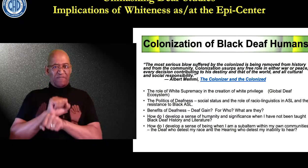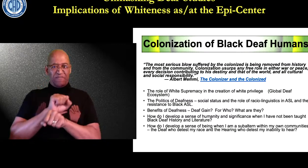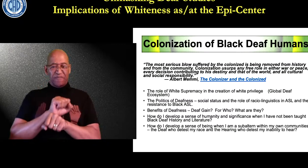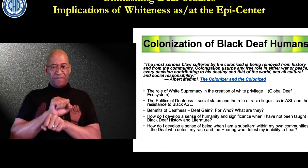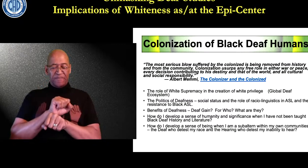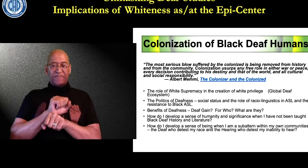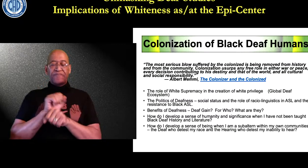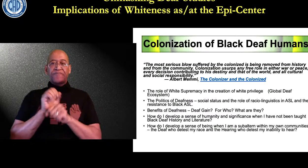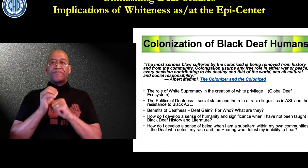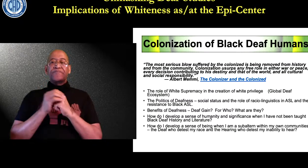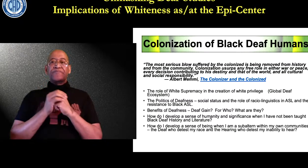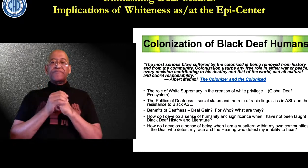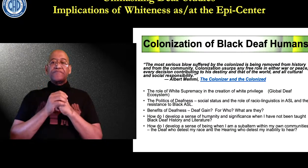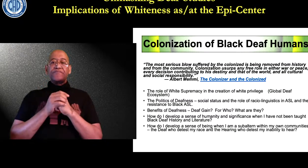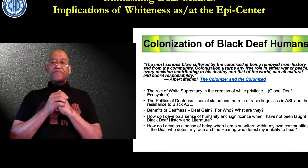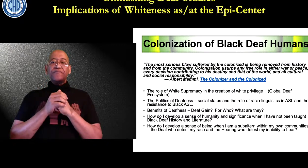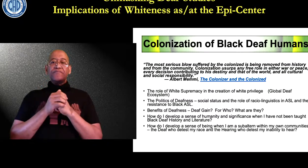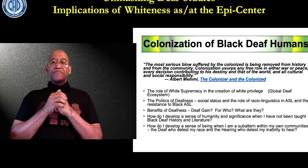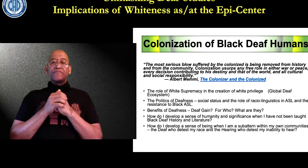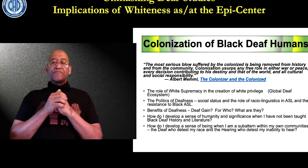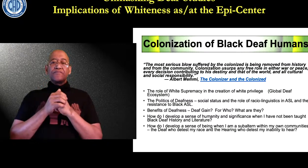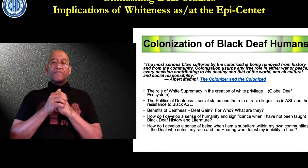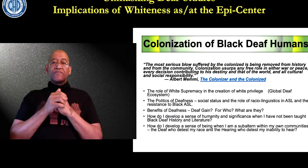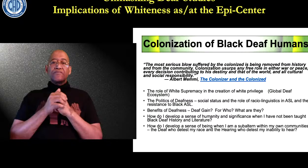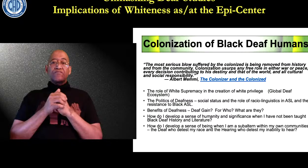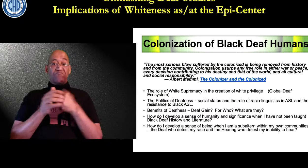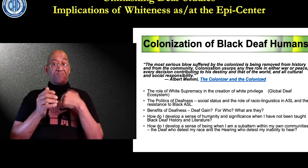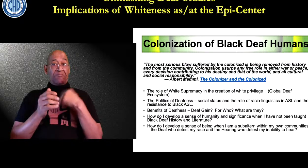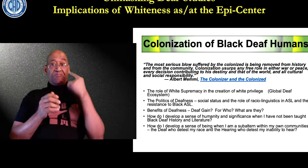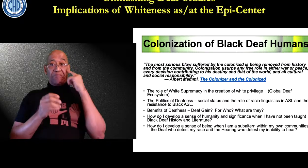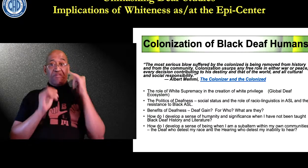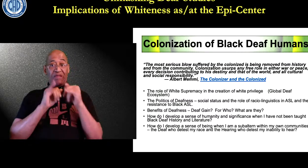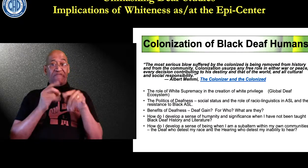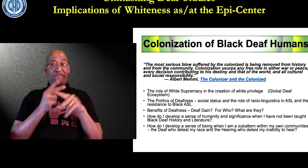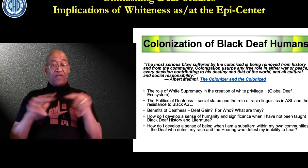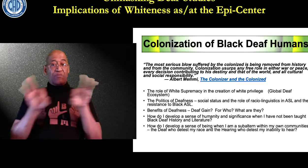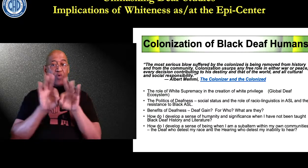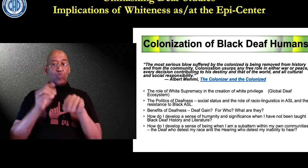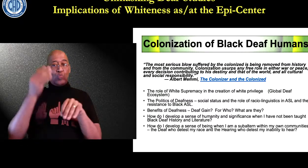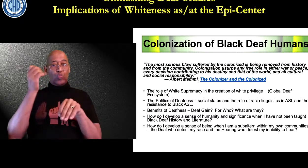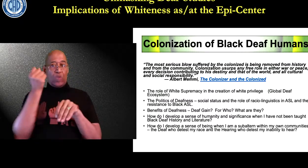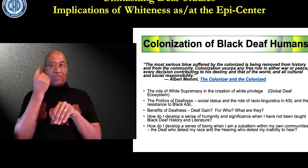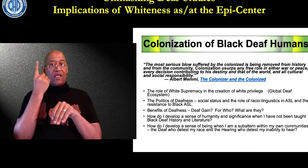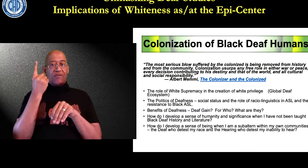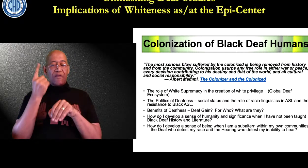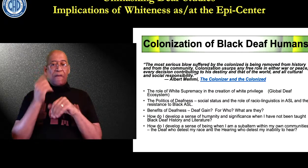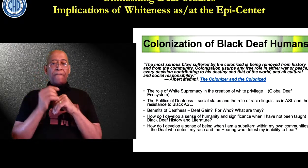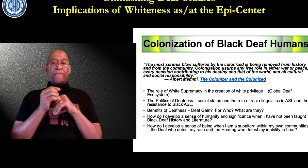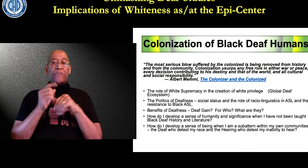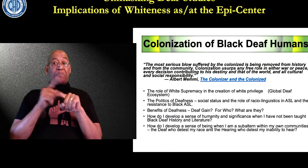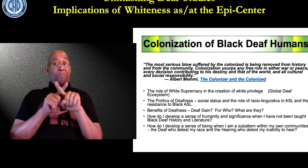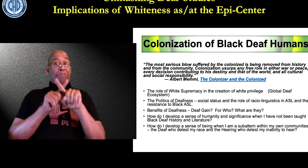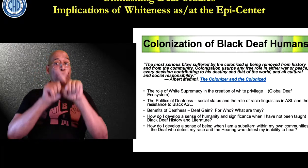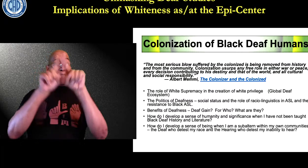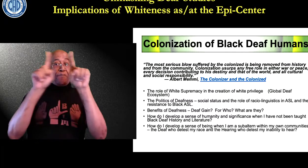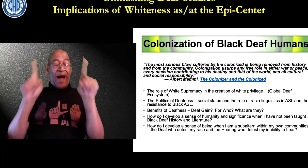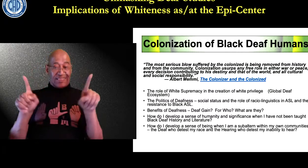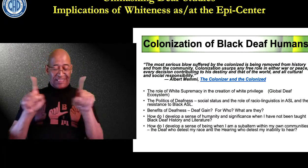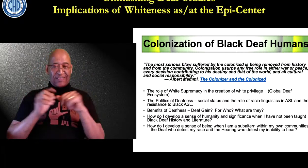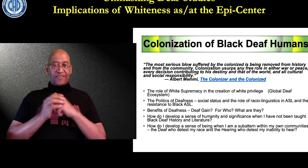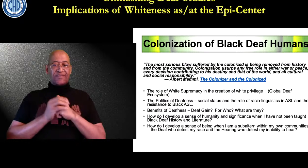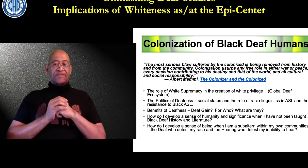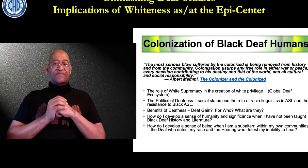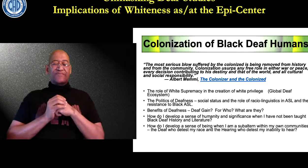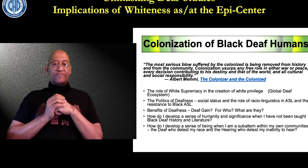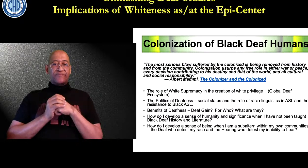Black deaf people with educations in the slavery times. And